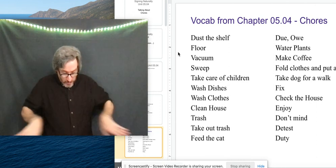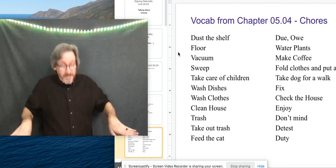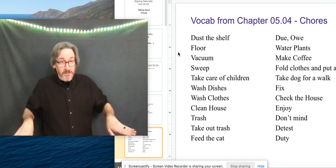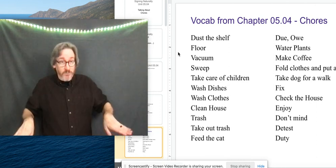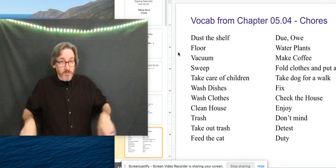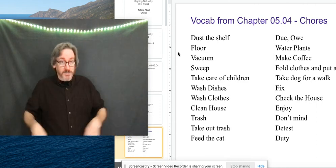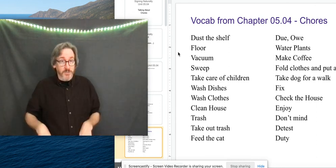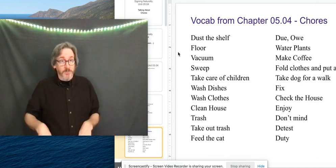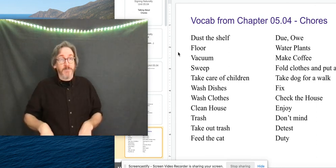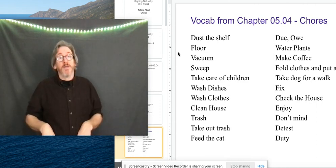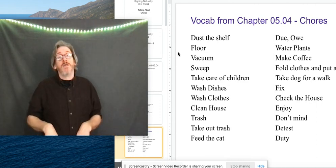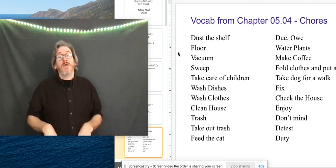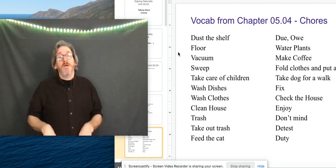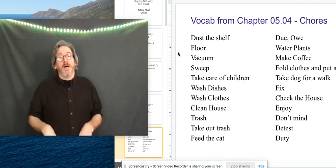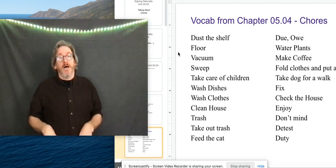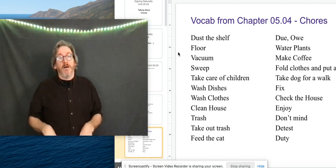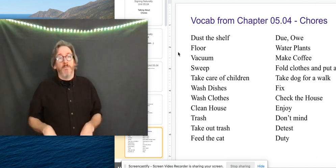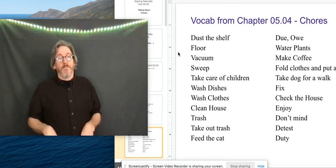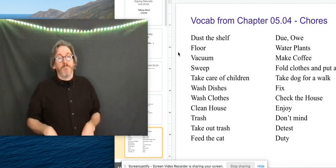like be looking at the floor as you do it.